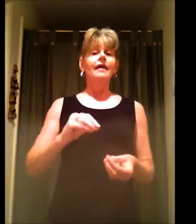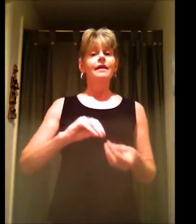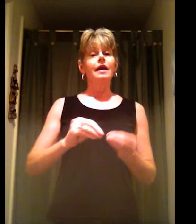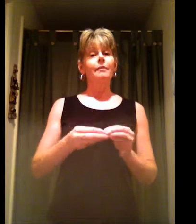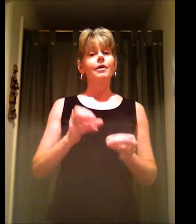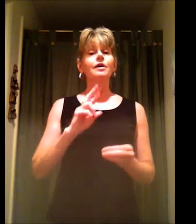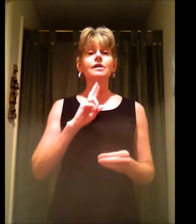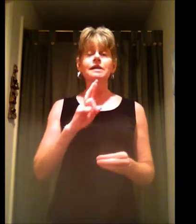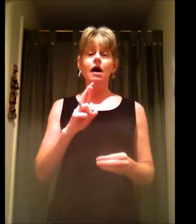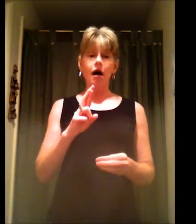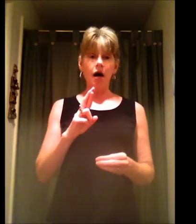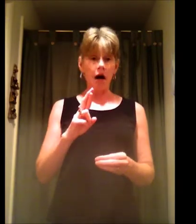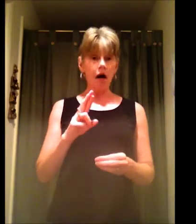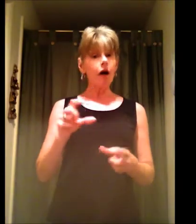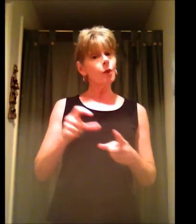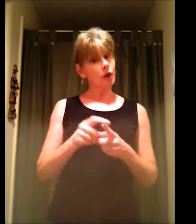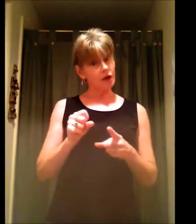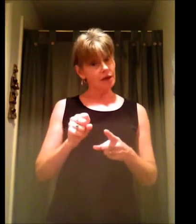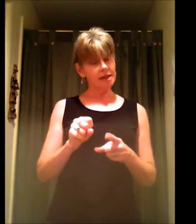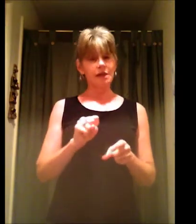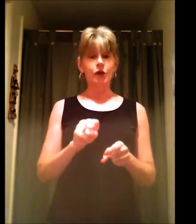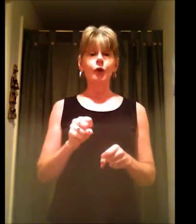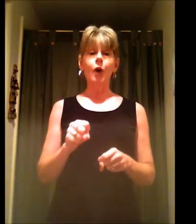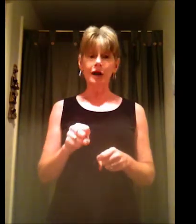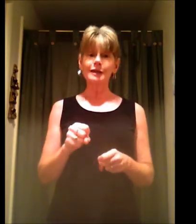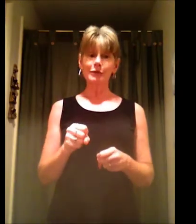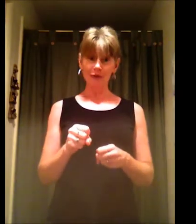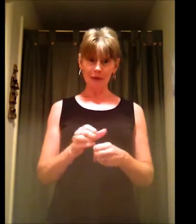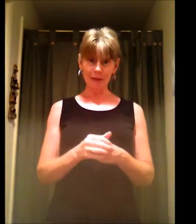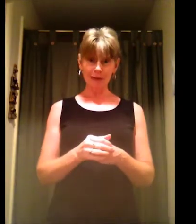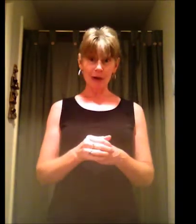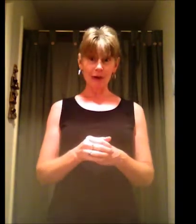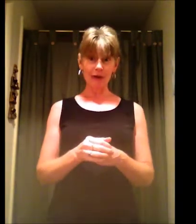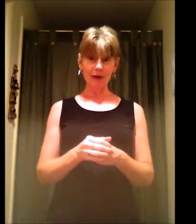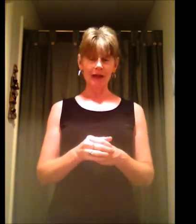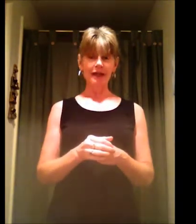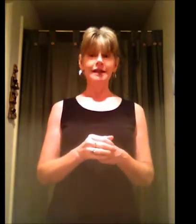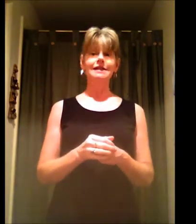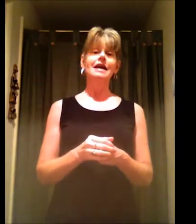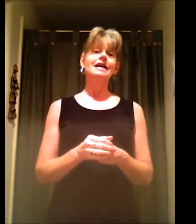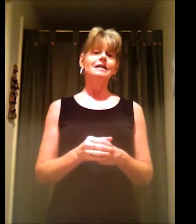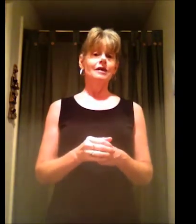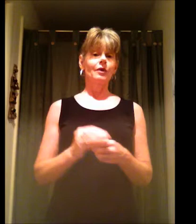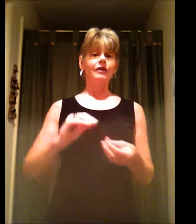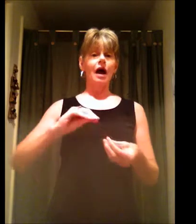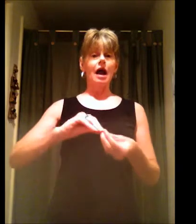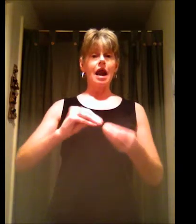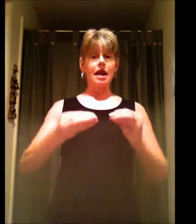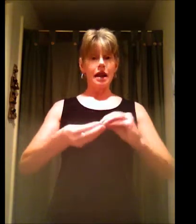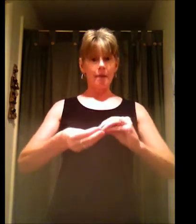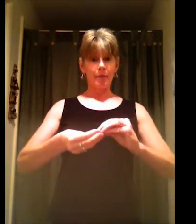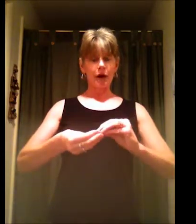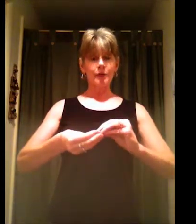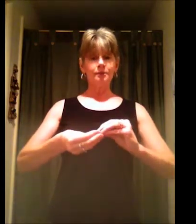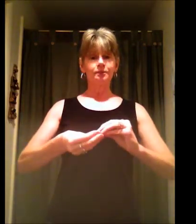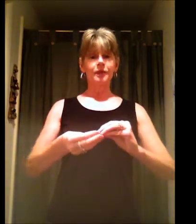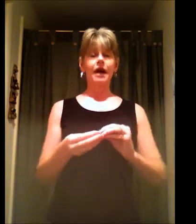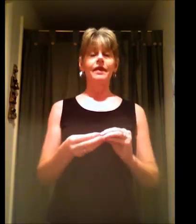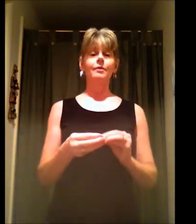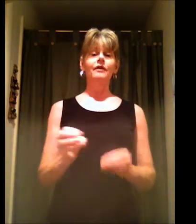the numbers are words, so you want to move your lips while you're doing these. So we've got number, and then we've